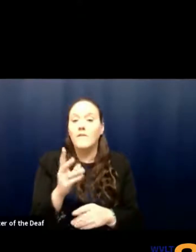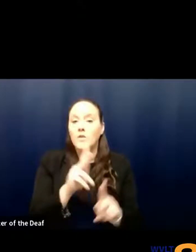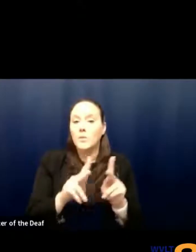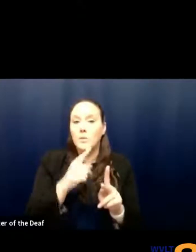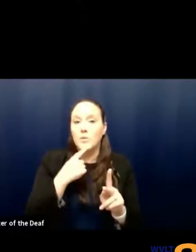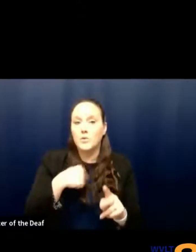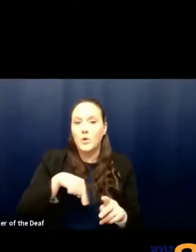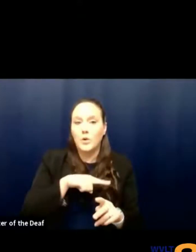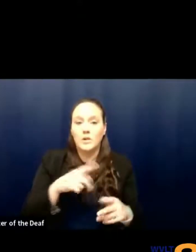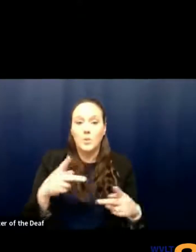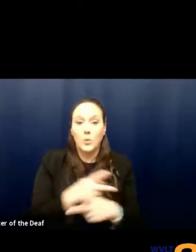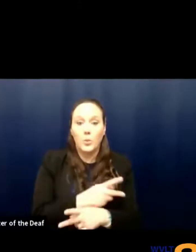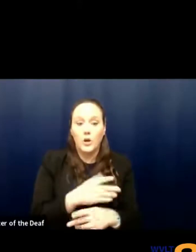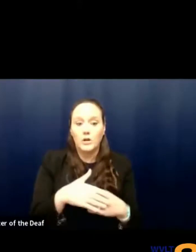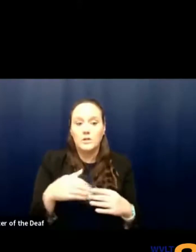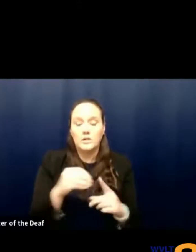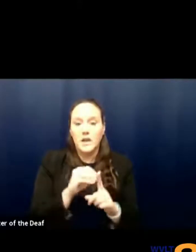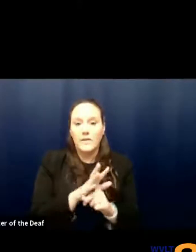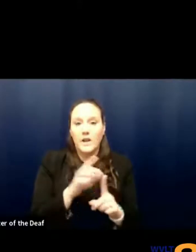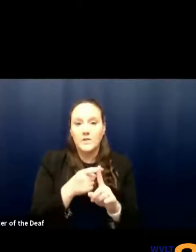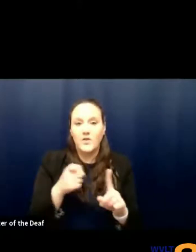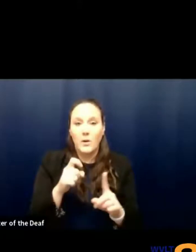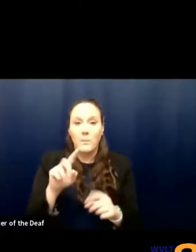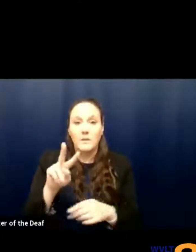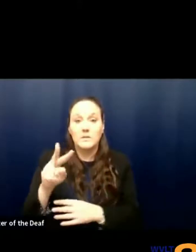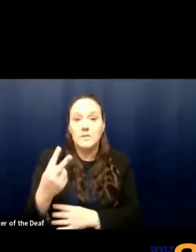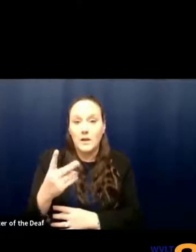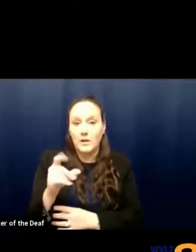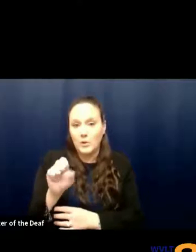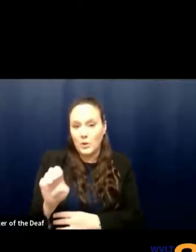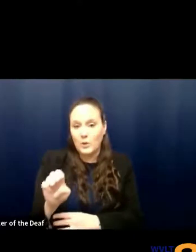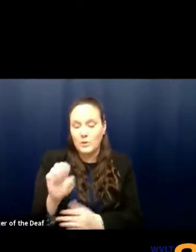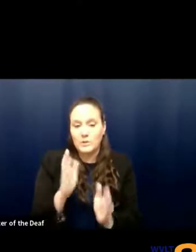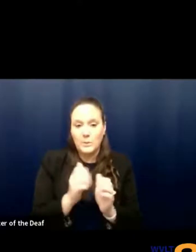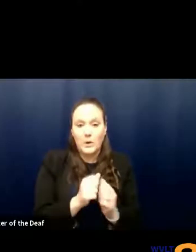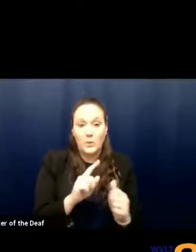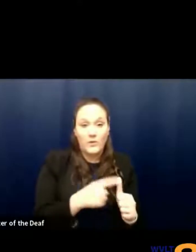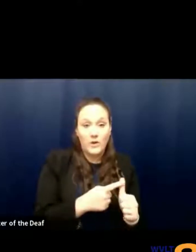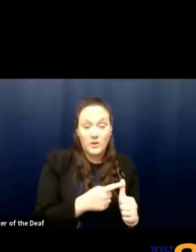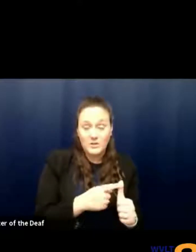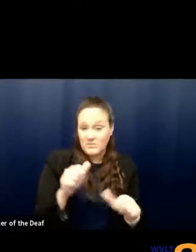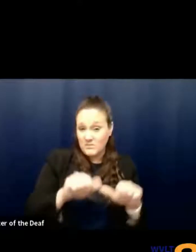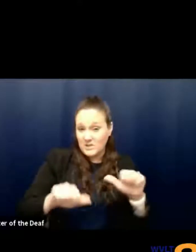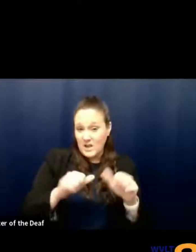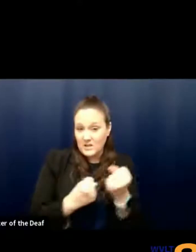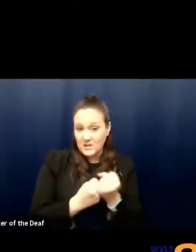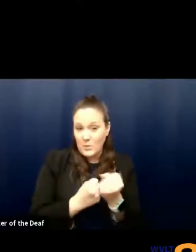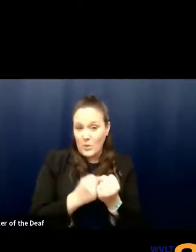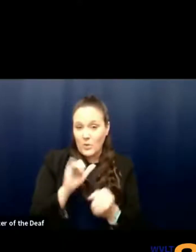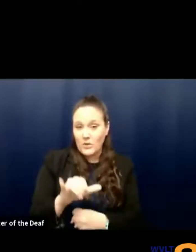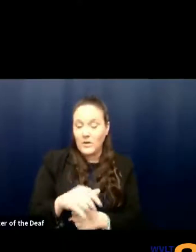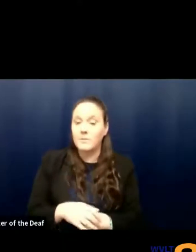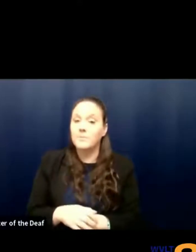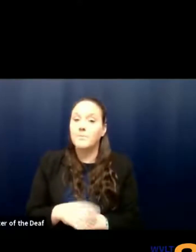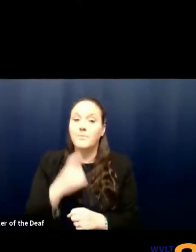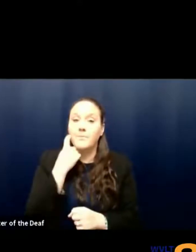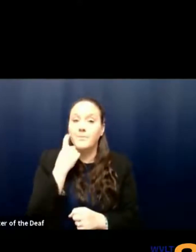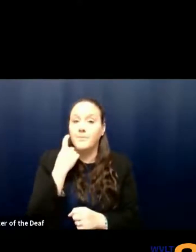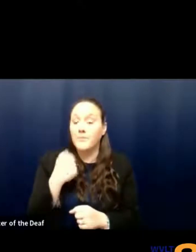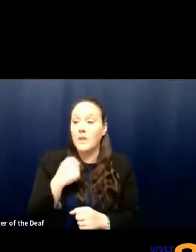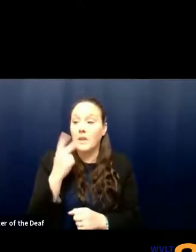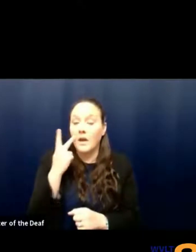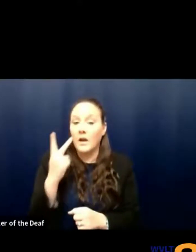worse side effects from the second shot than from the first. Does the science back that up? The most recent thing that I saw actually